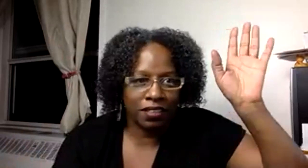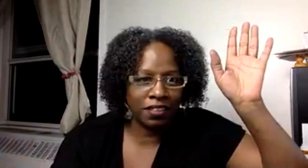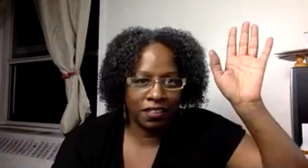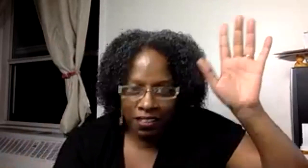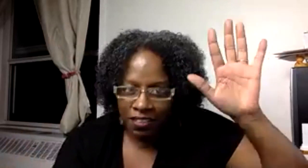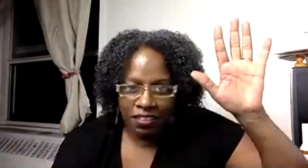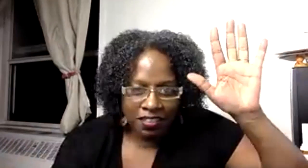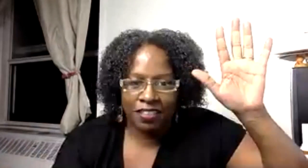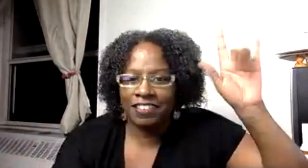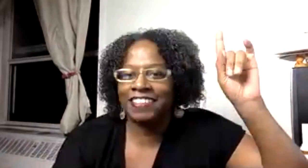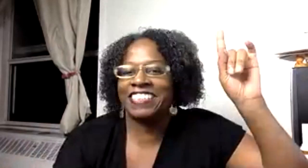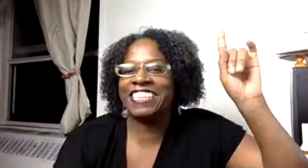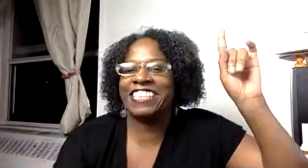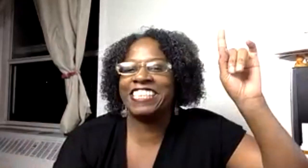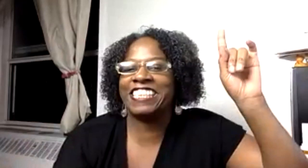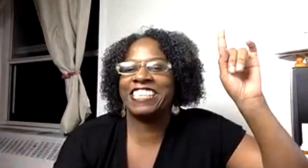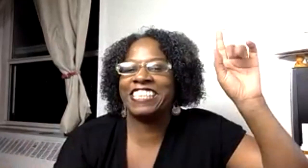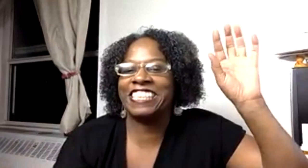Cannot find you. Looking through the audience here.